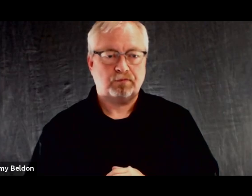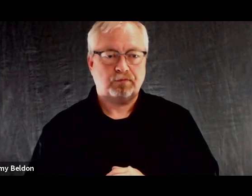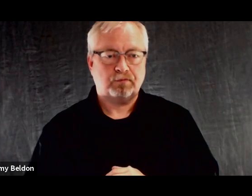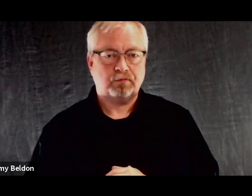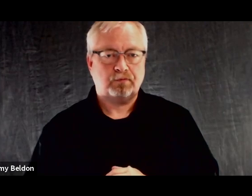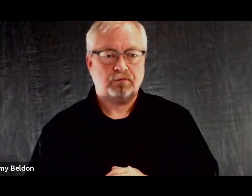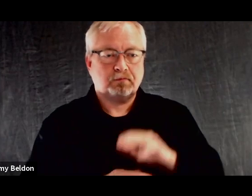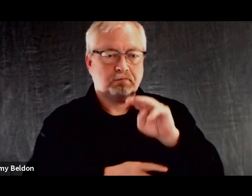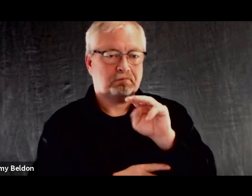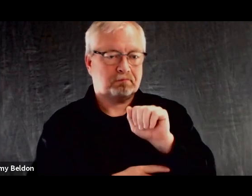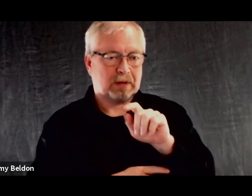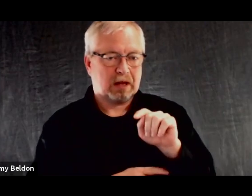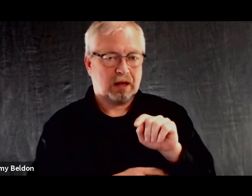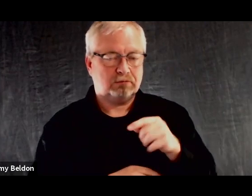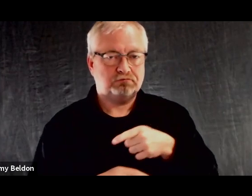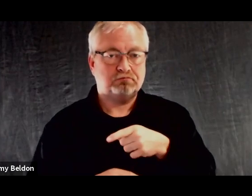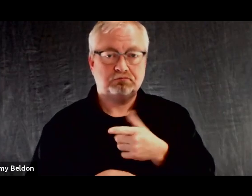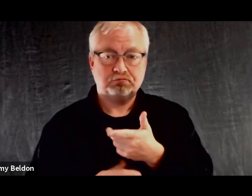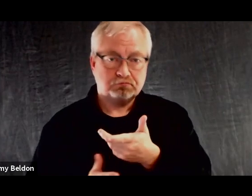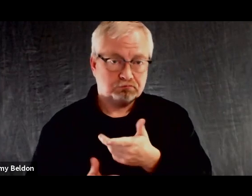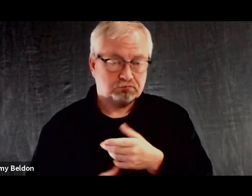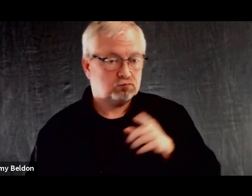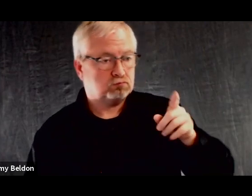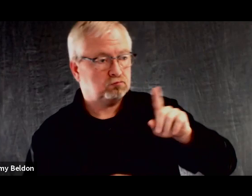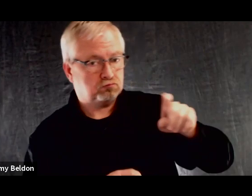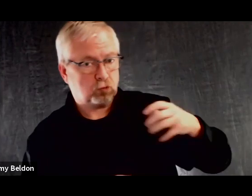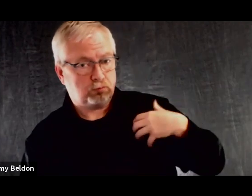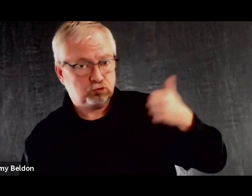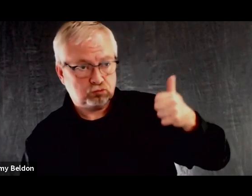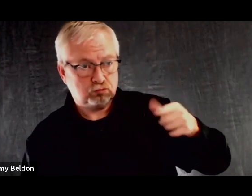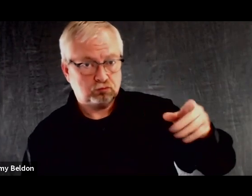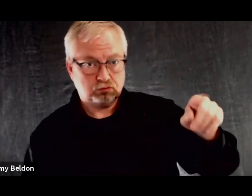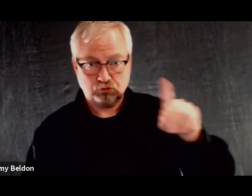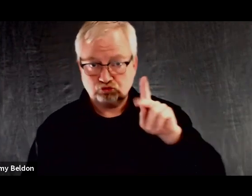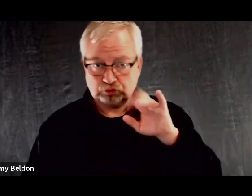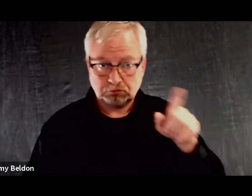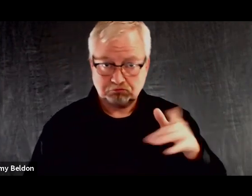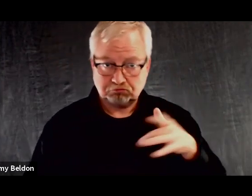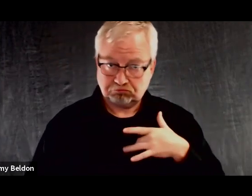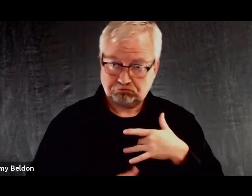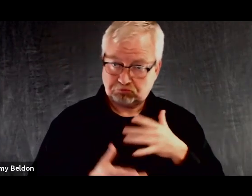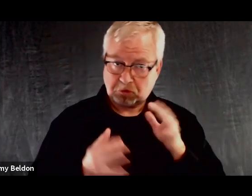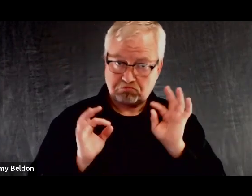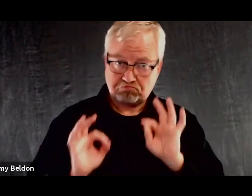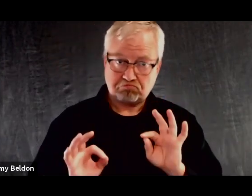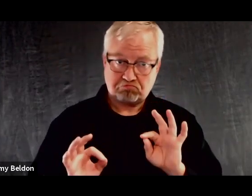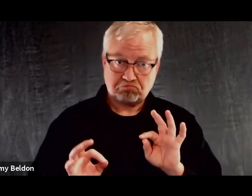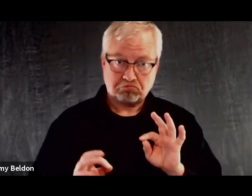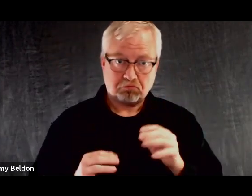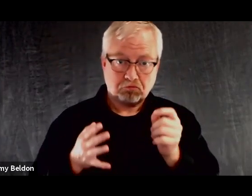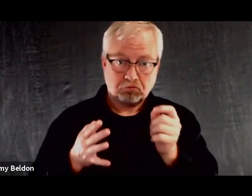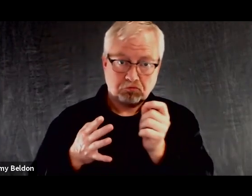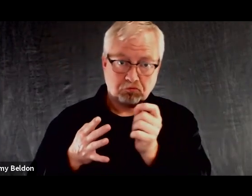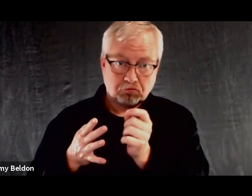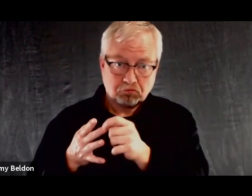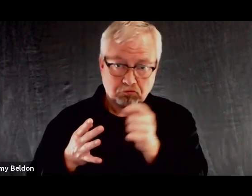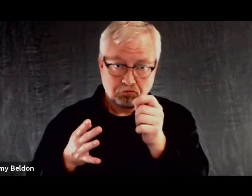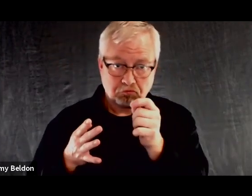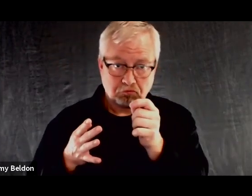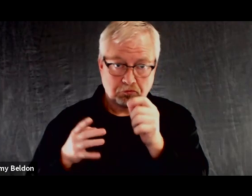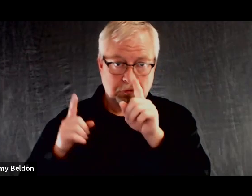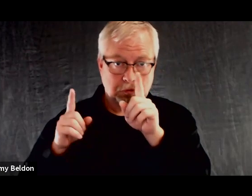Chris. Are you confident that the PCR serology tests that you announced today,